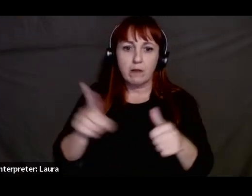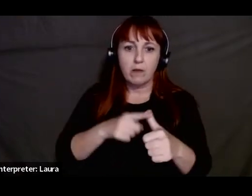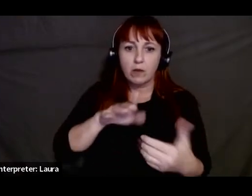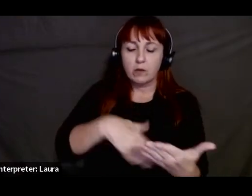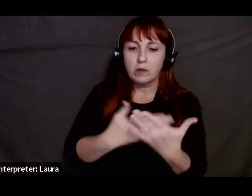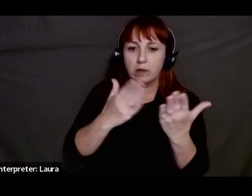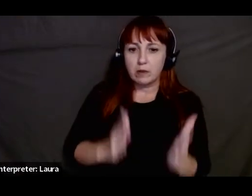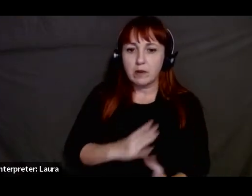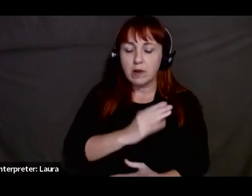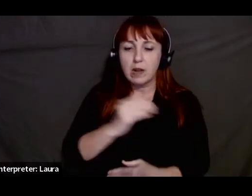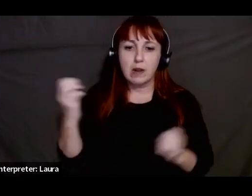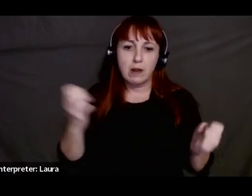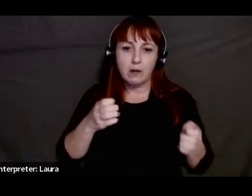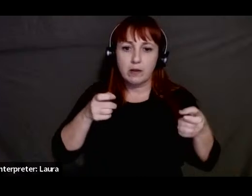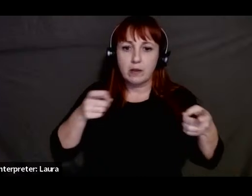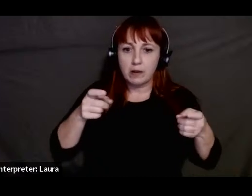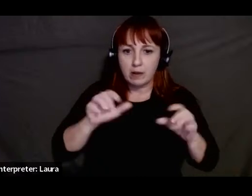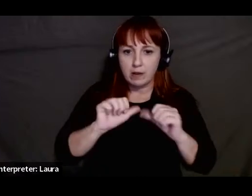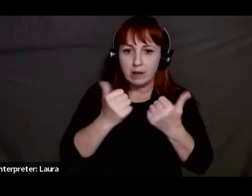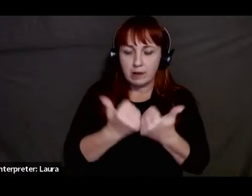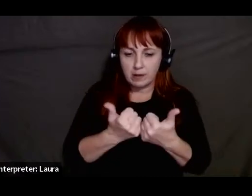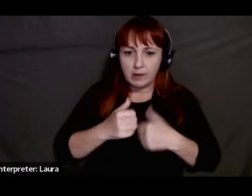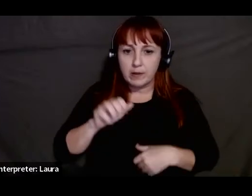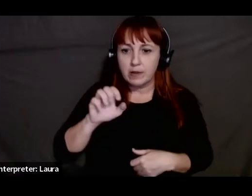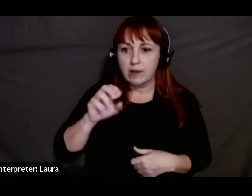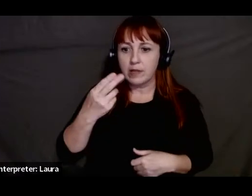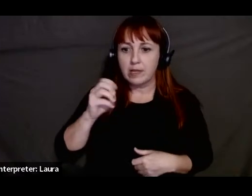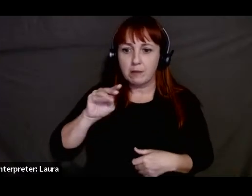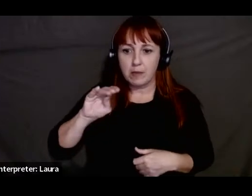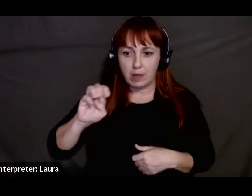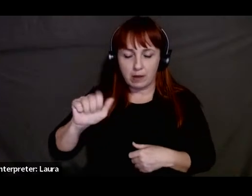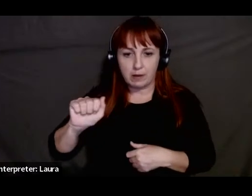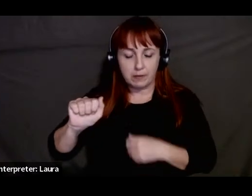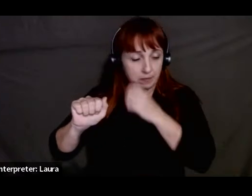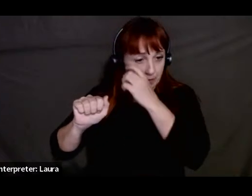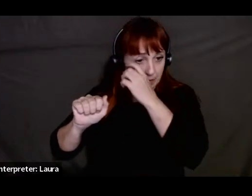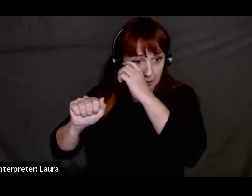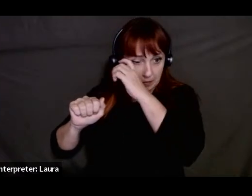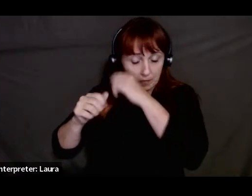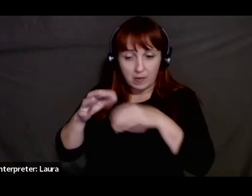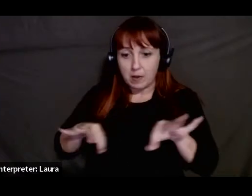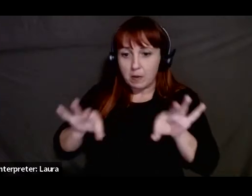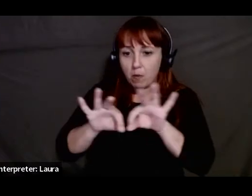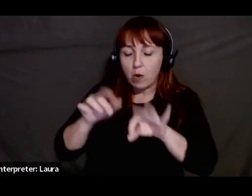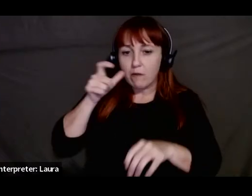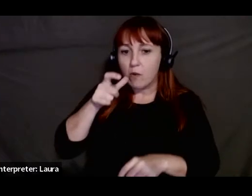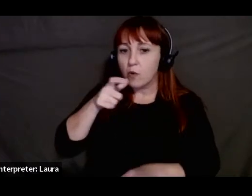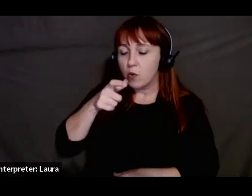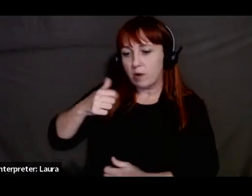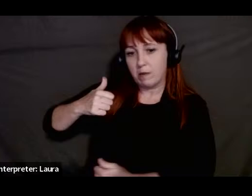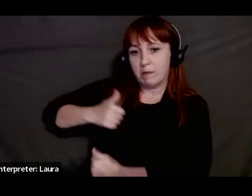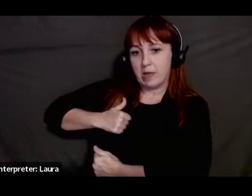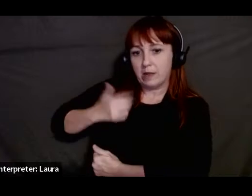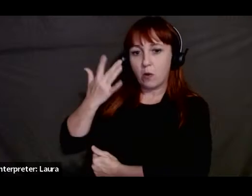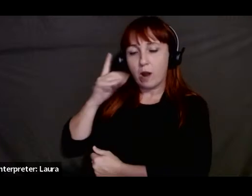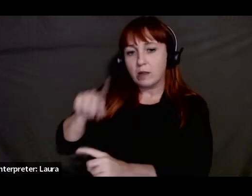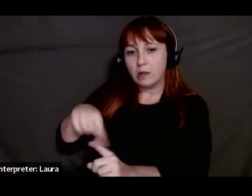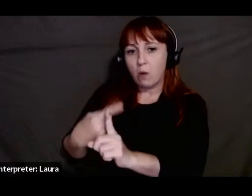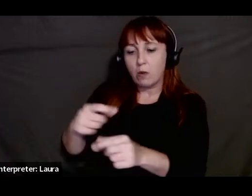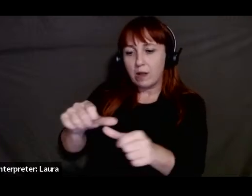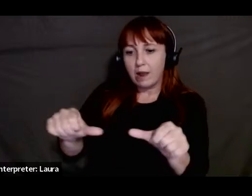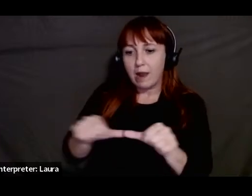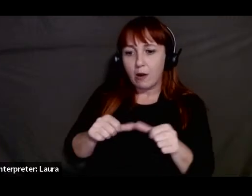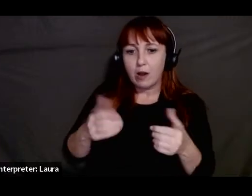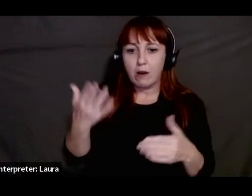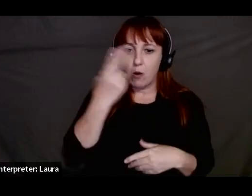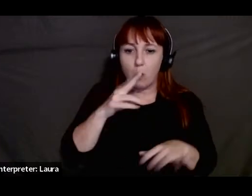Hawaii Emergency Management Agency. PTA is particularly important to the U.S. military because it is the only area in